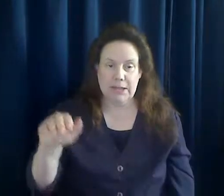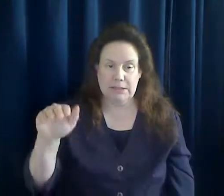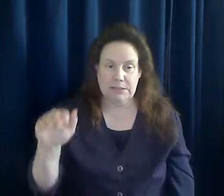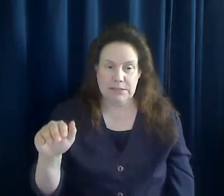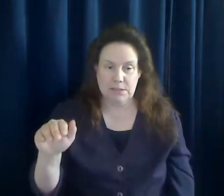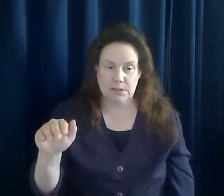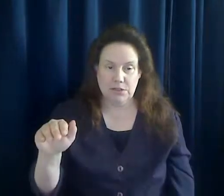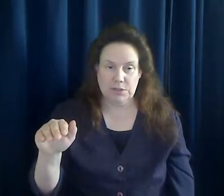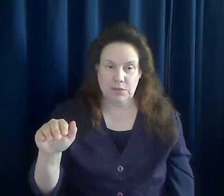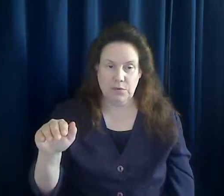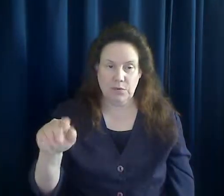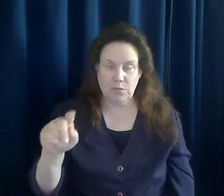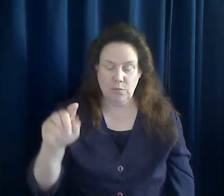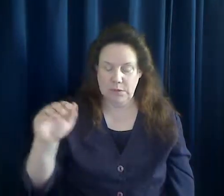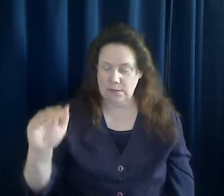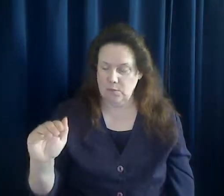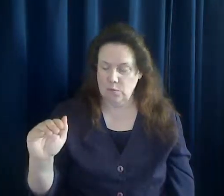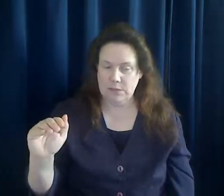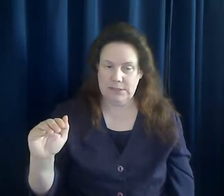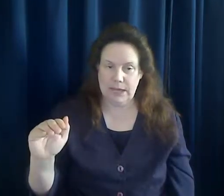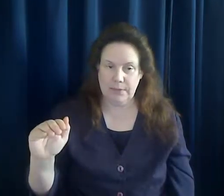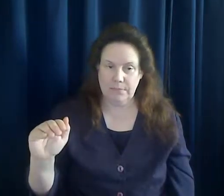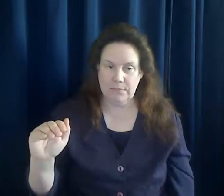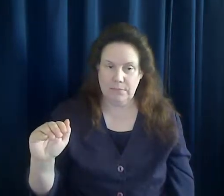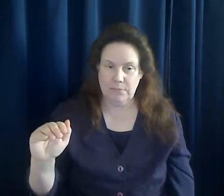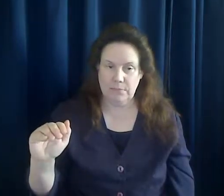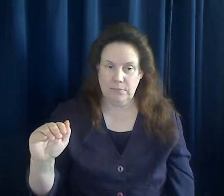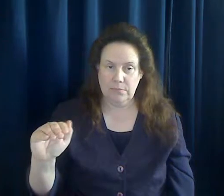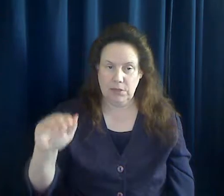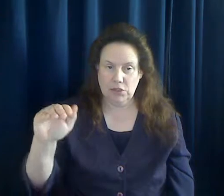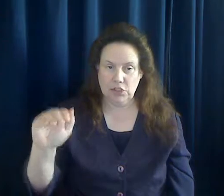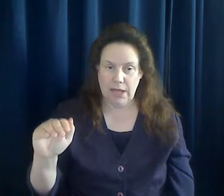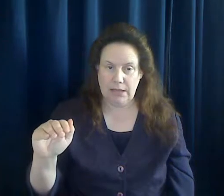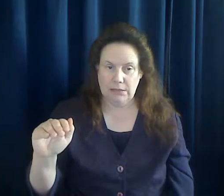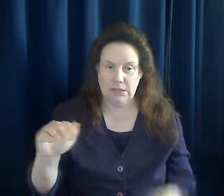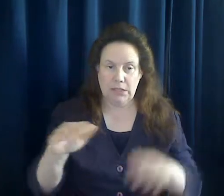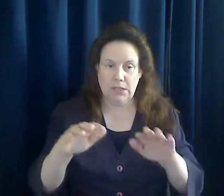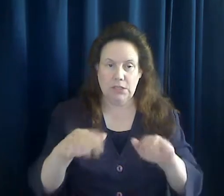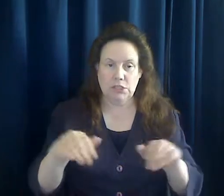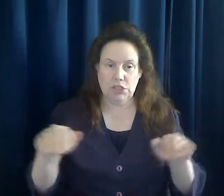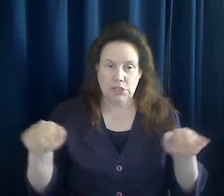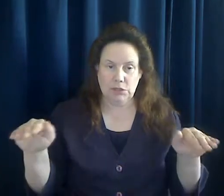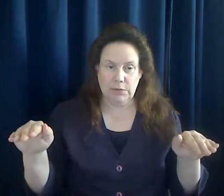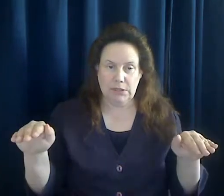Child is just one time. Child, children.